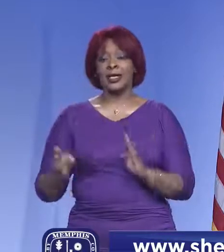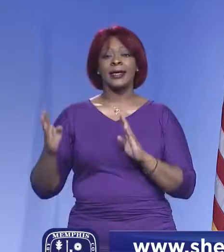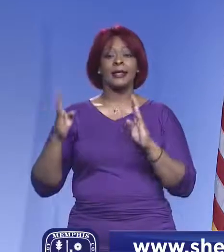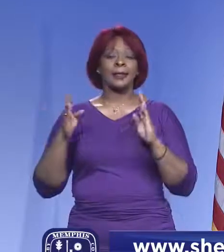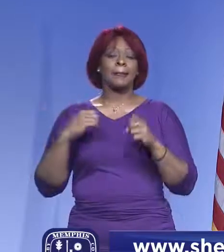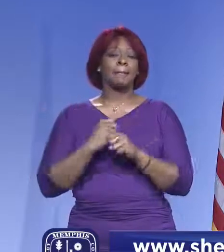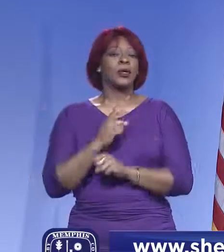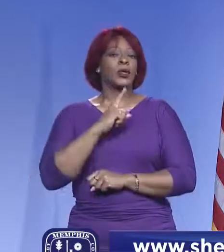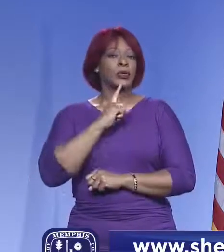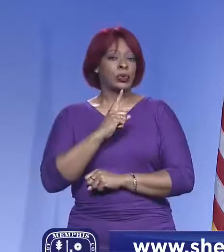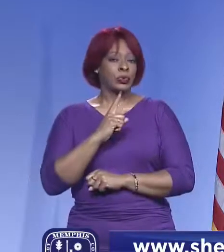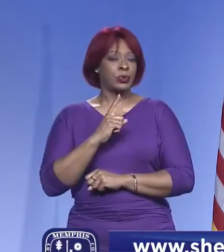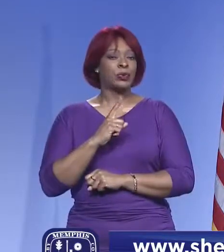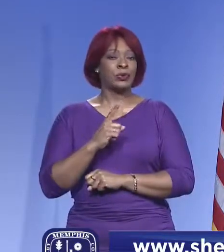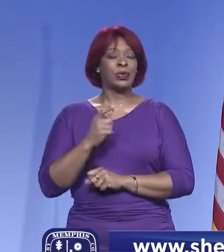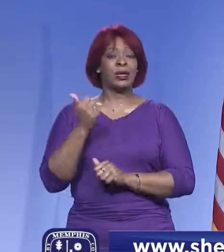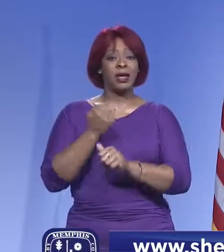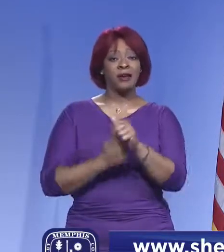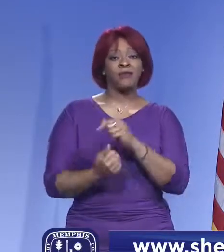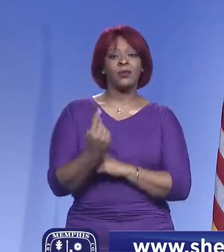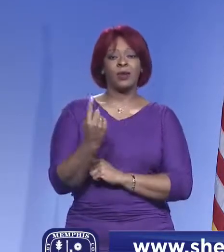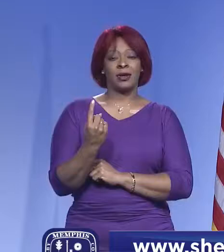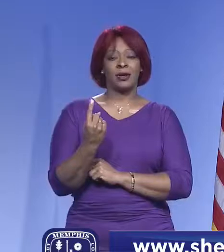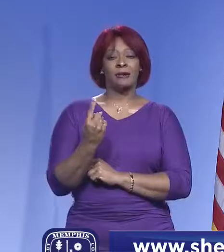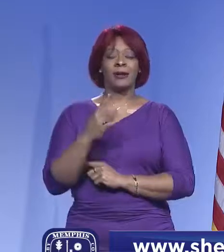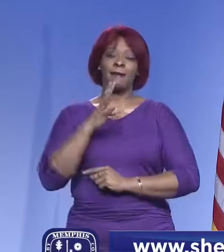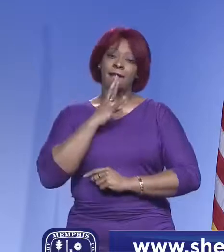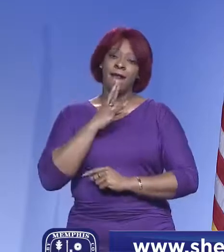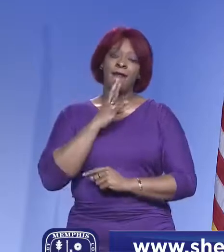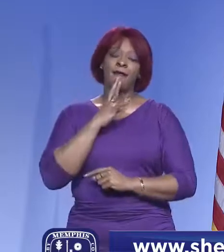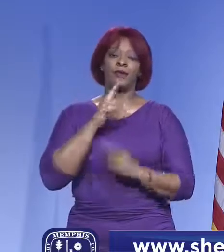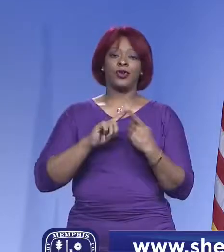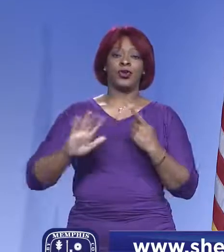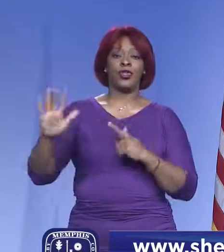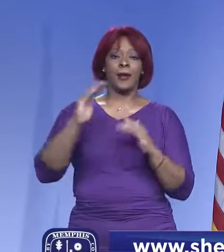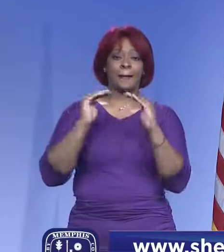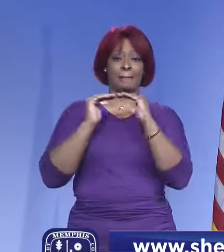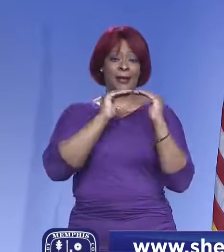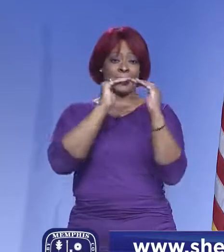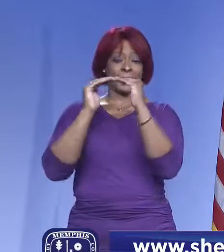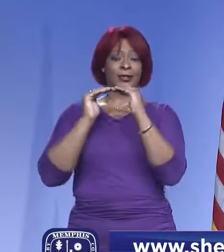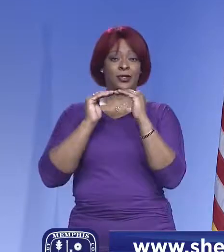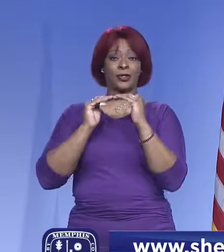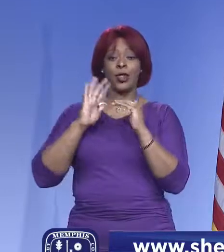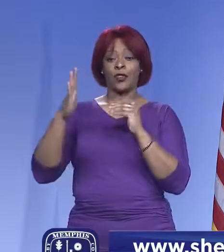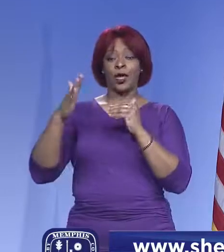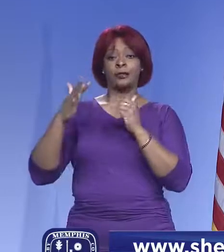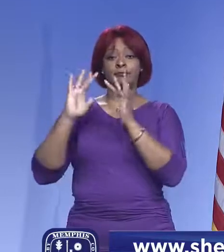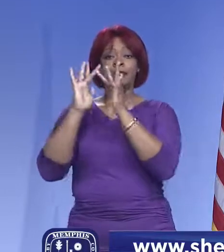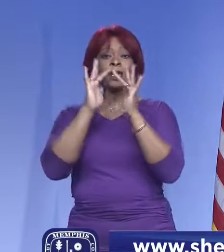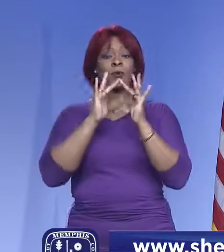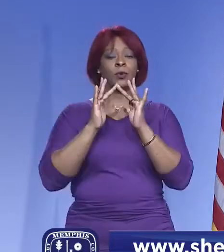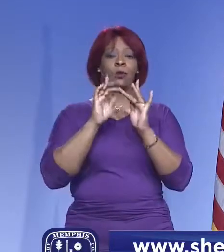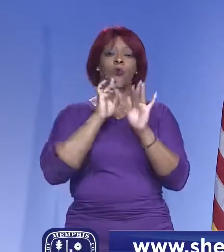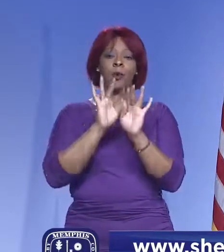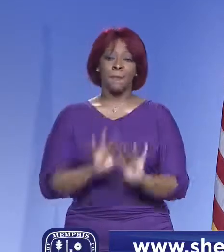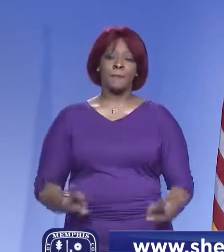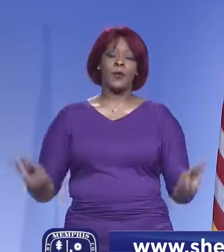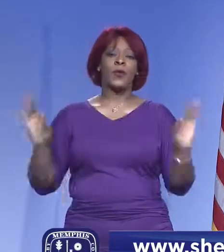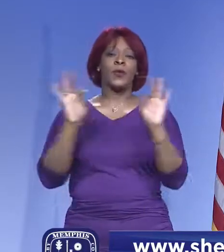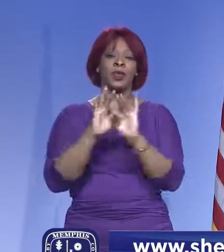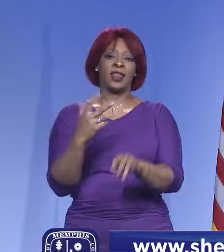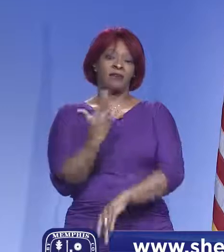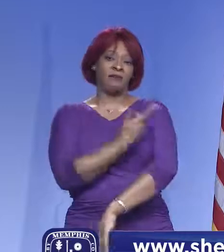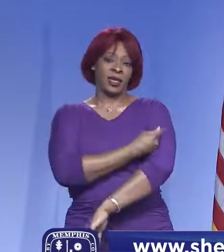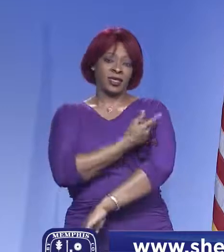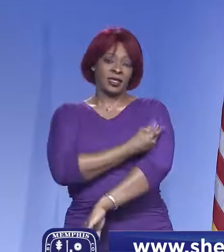to make sure that everyone talks to their peers and their networks about the importance of the